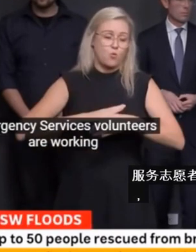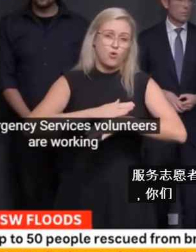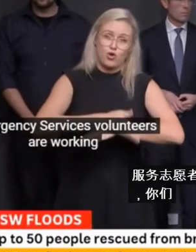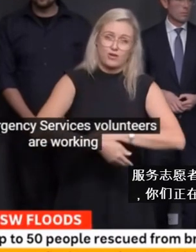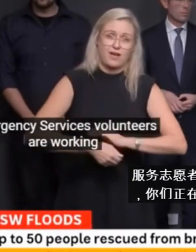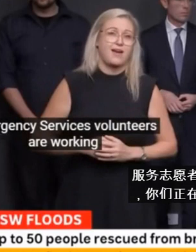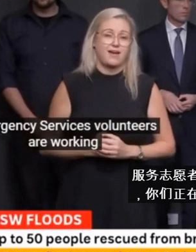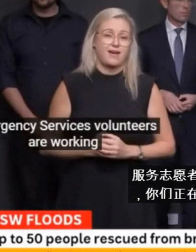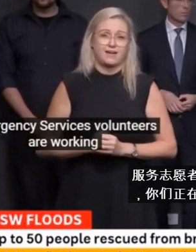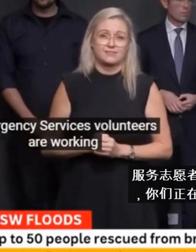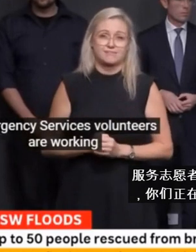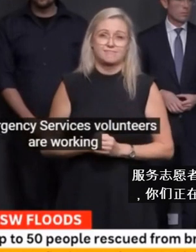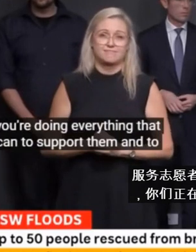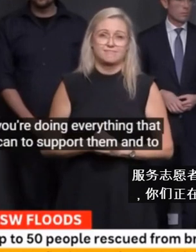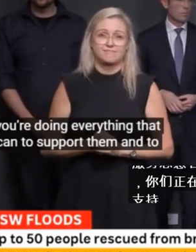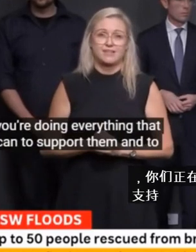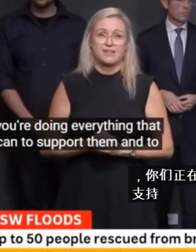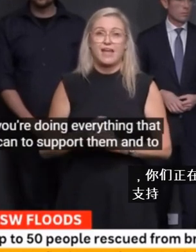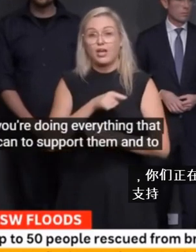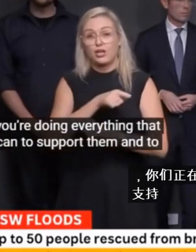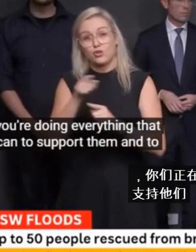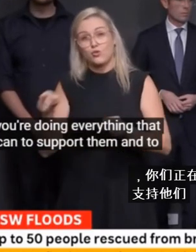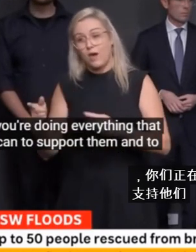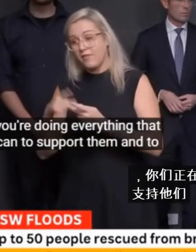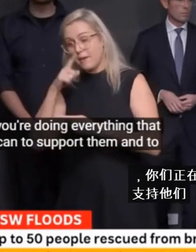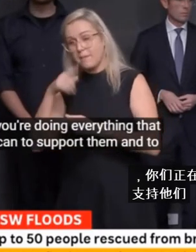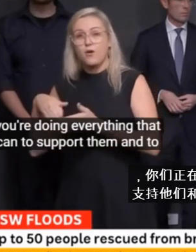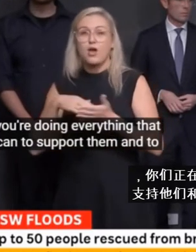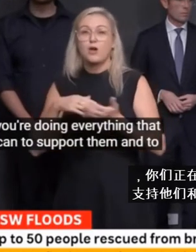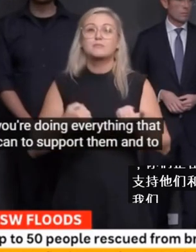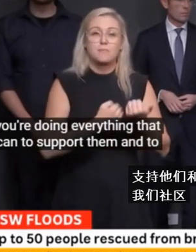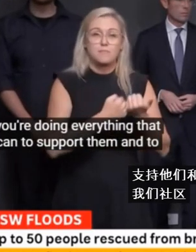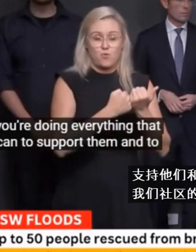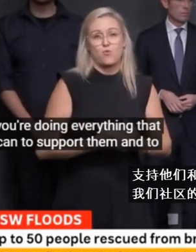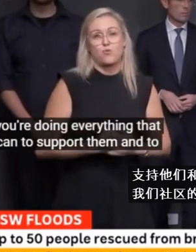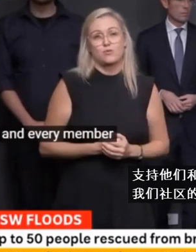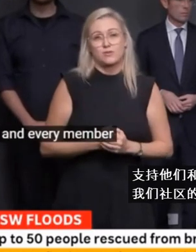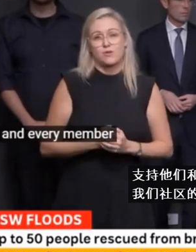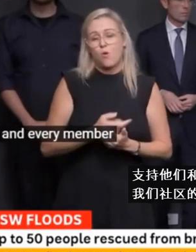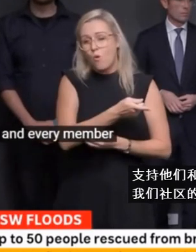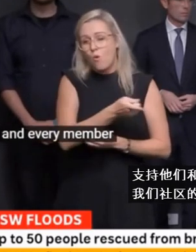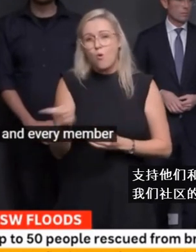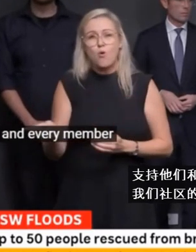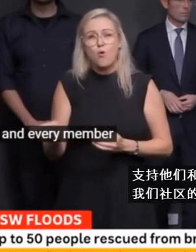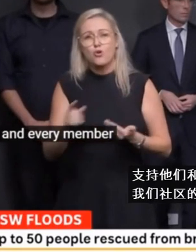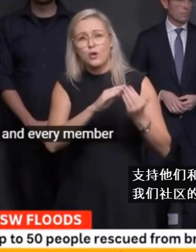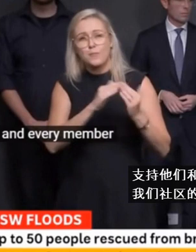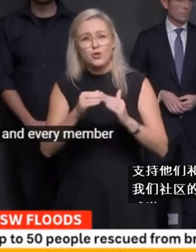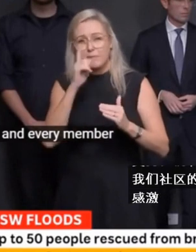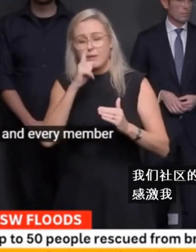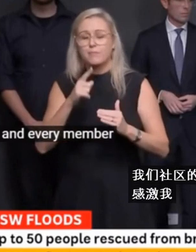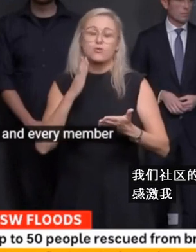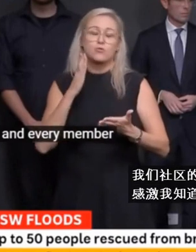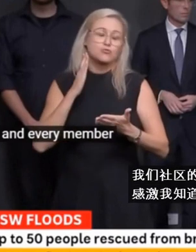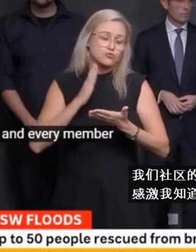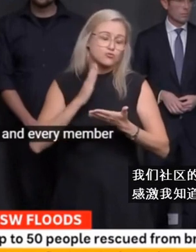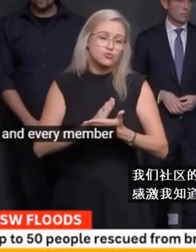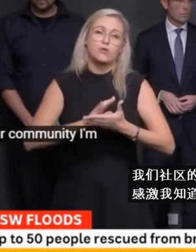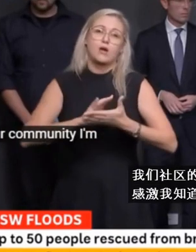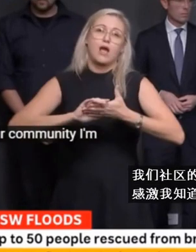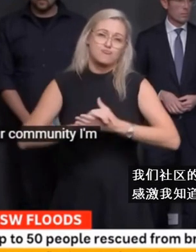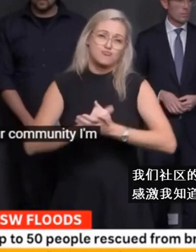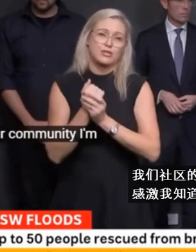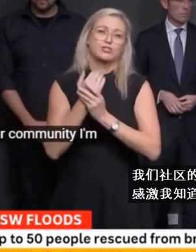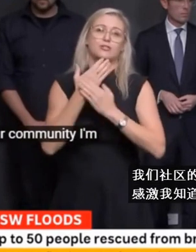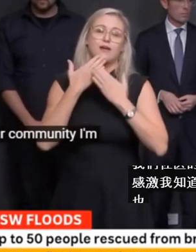and you're doing everything that you can to support them. And to each and every member of our community, I'm very, very appreciative. I